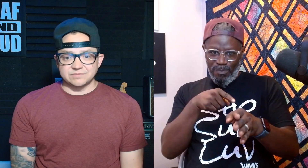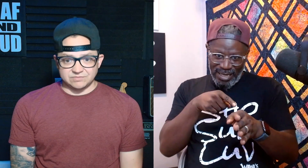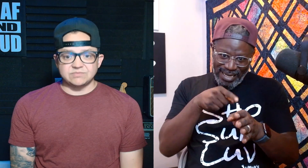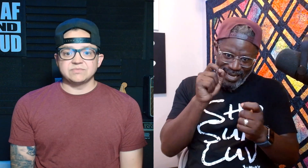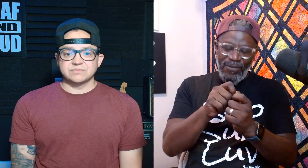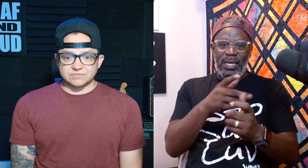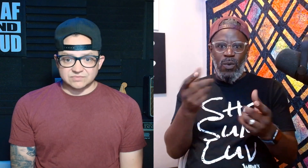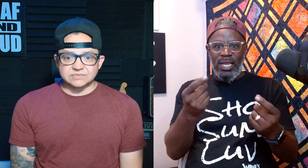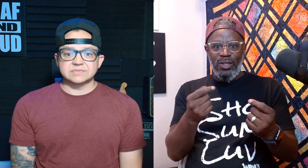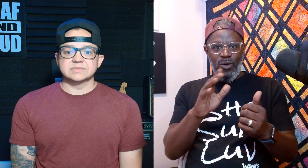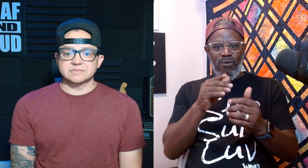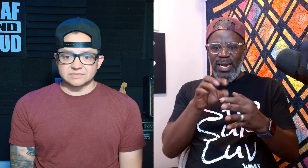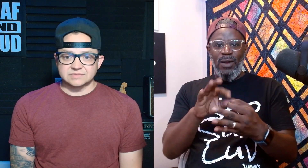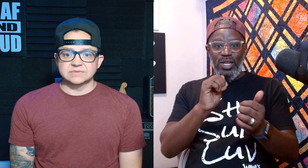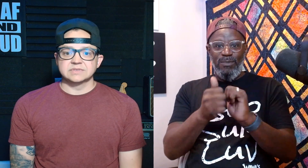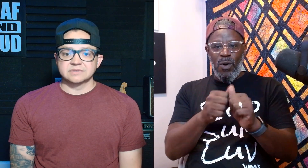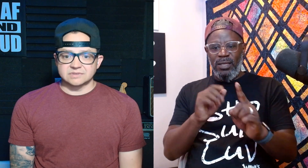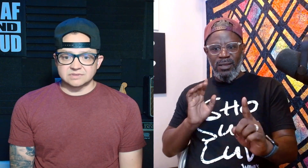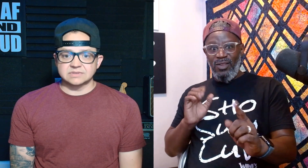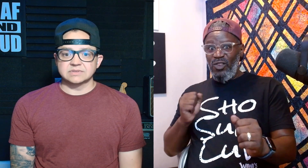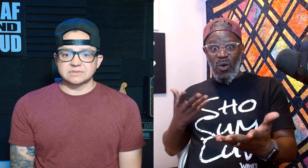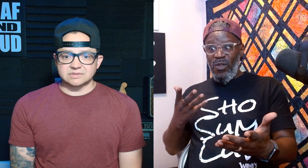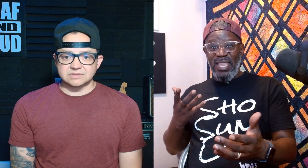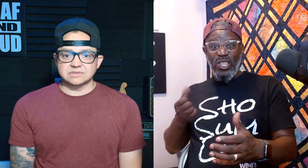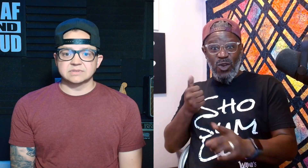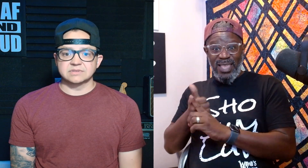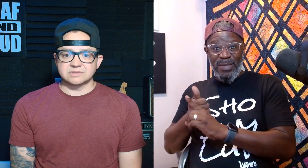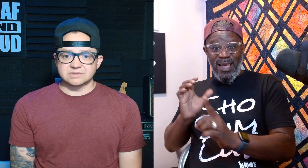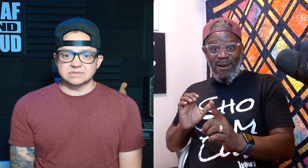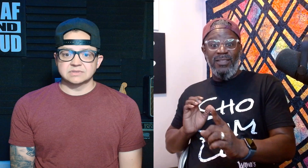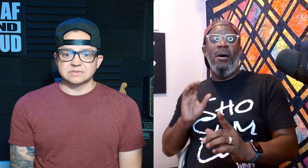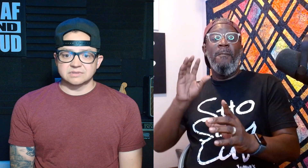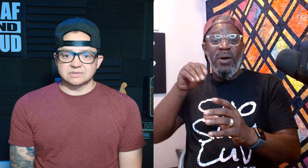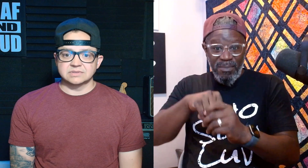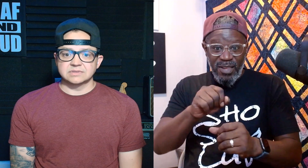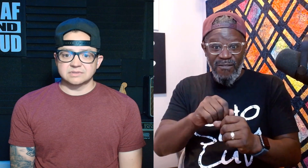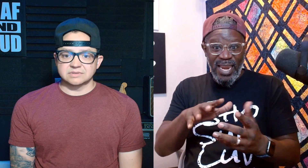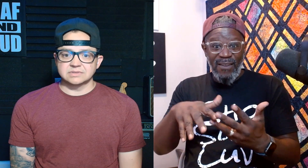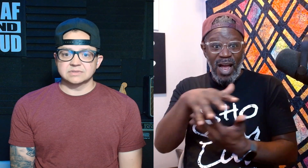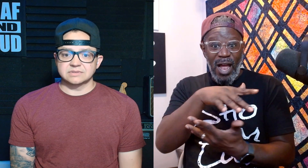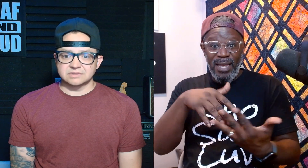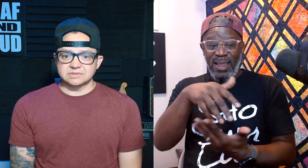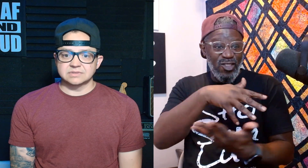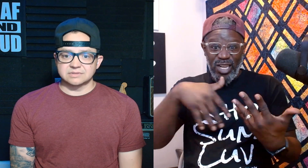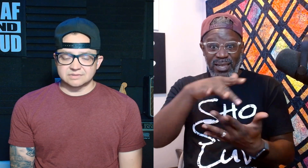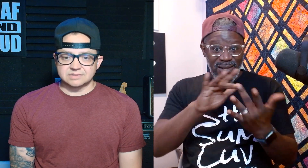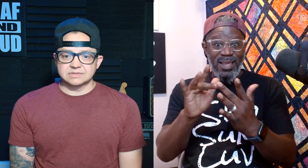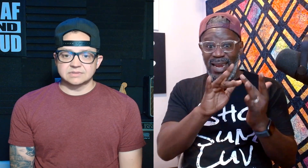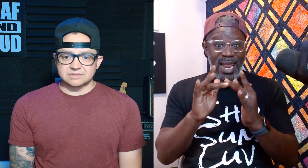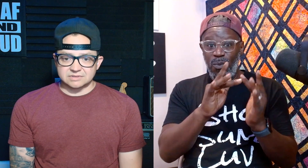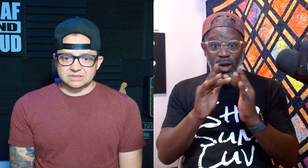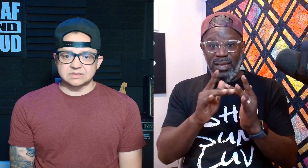know specifically what they do related with sport. So they took themselves, put themselves in that environment and